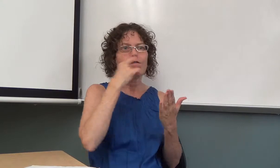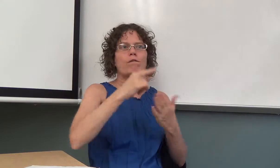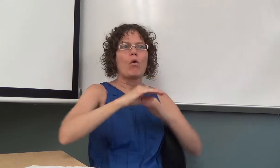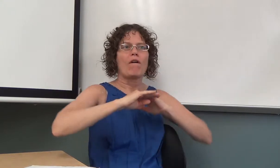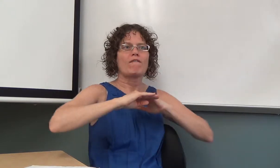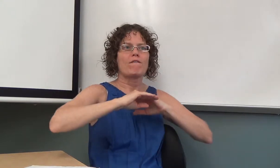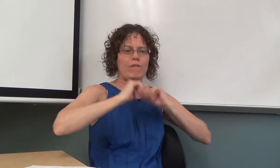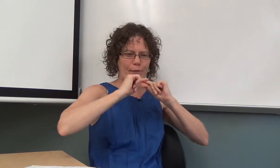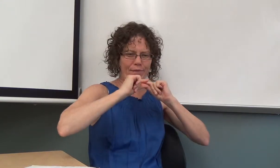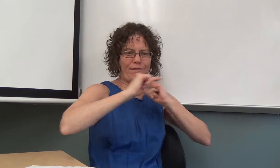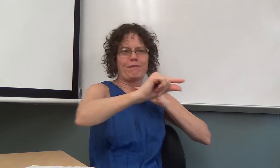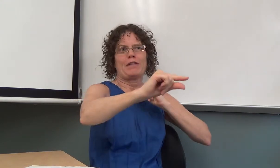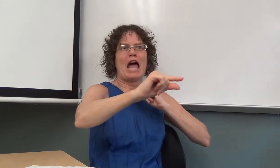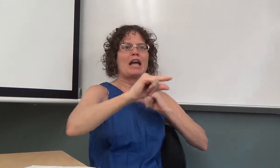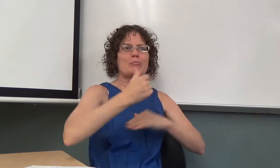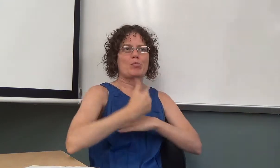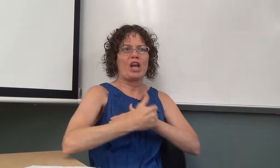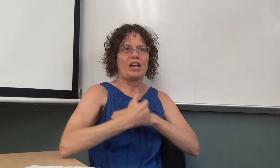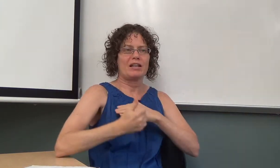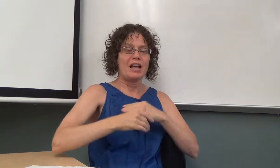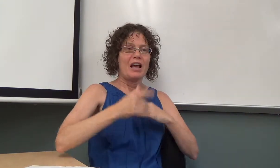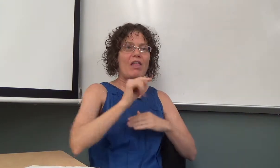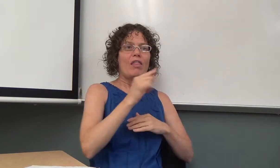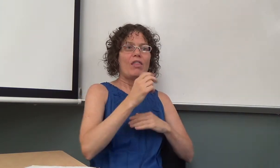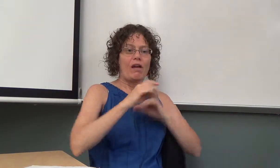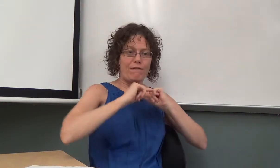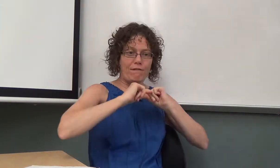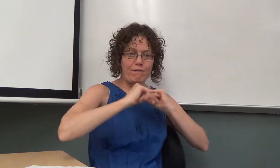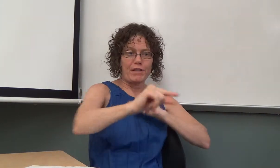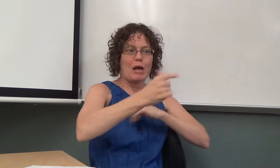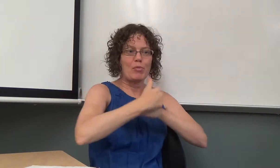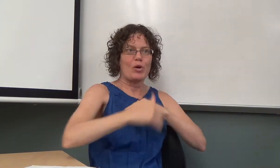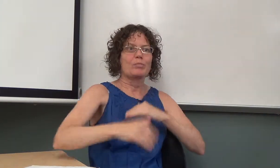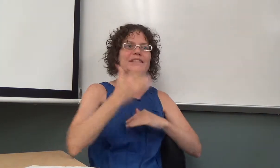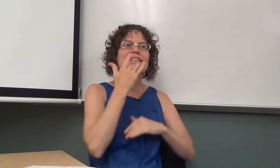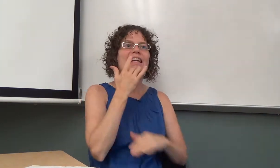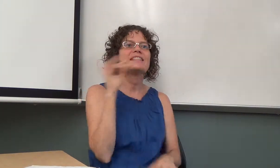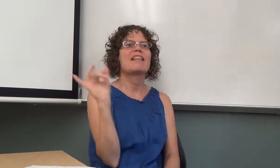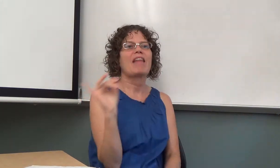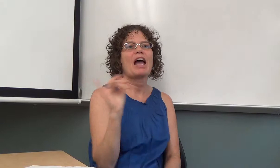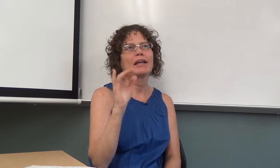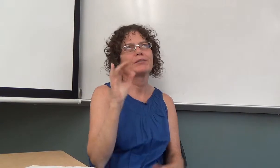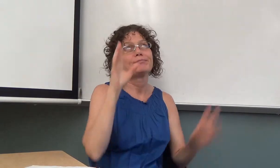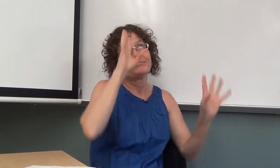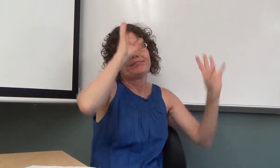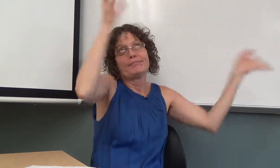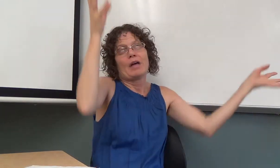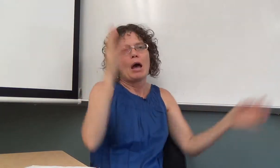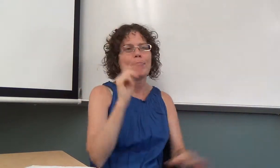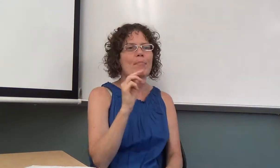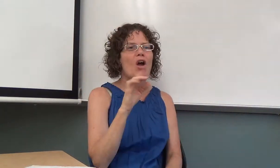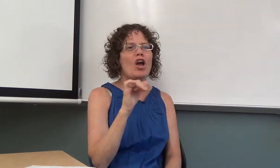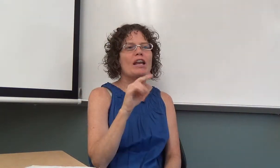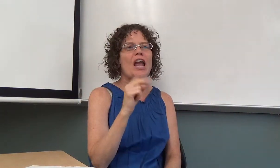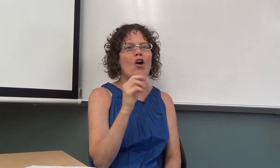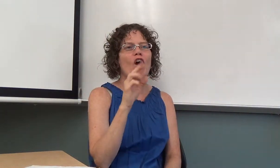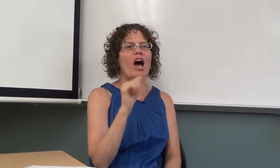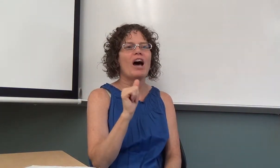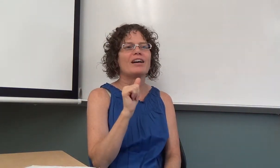The flatbread tastes like marinara sauce. Okay? And then the next sentence might be about the